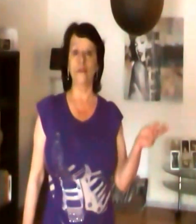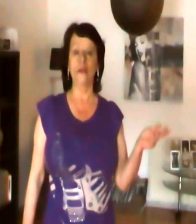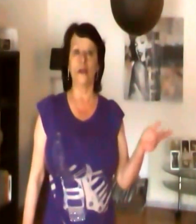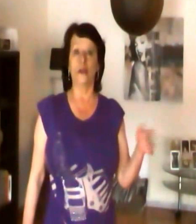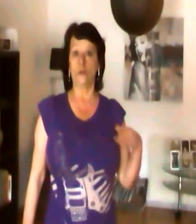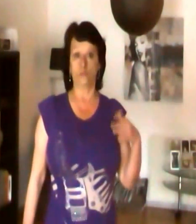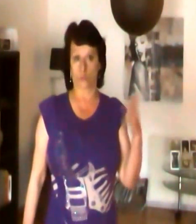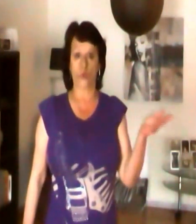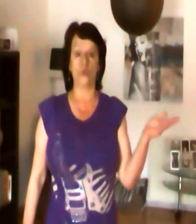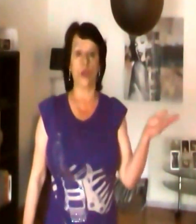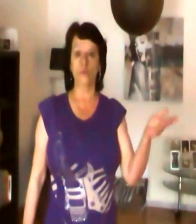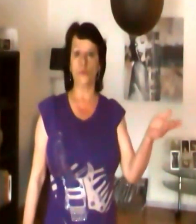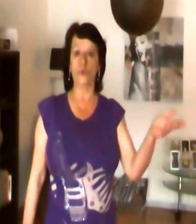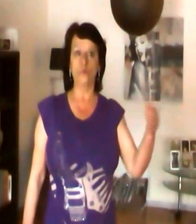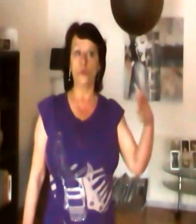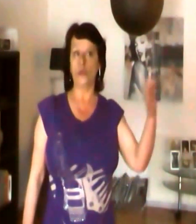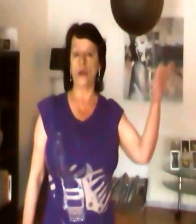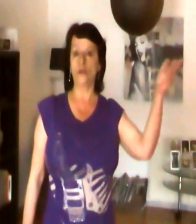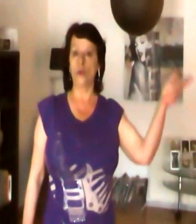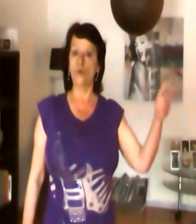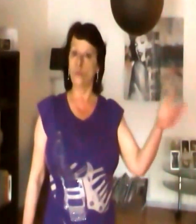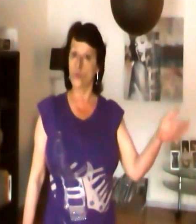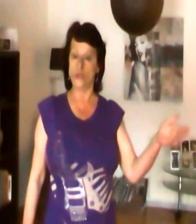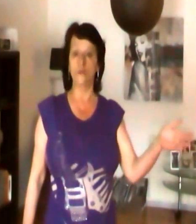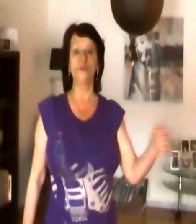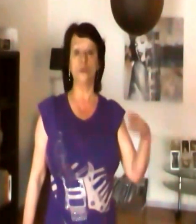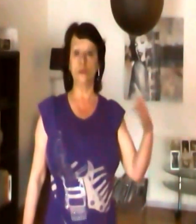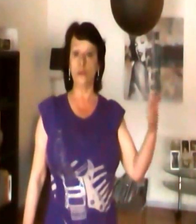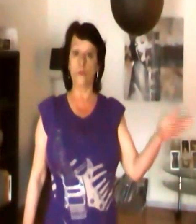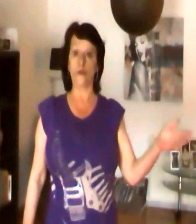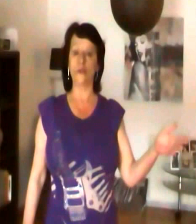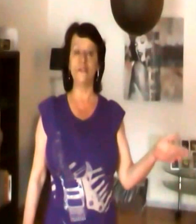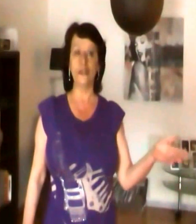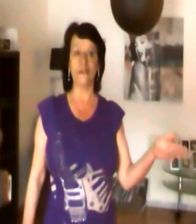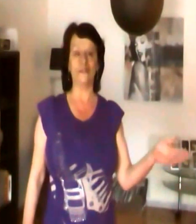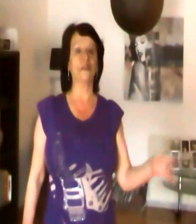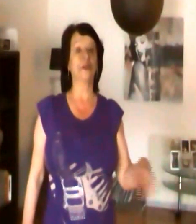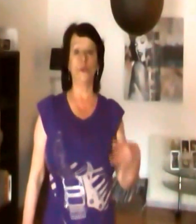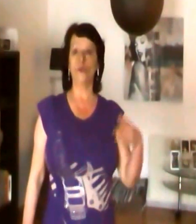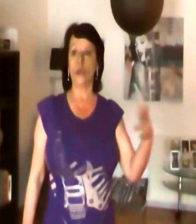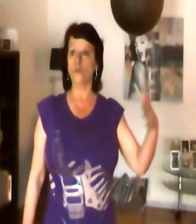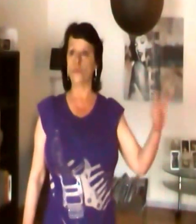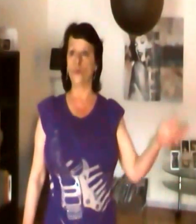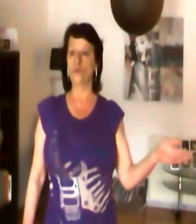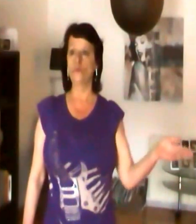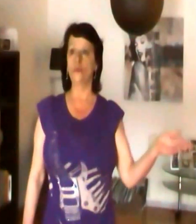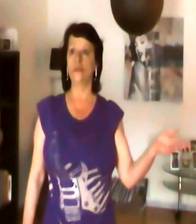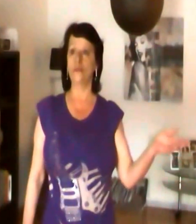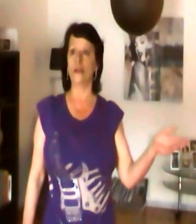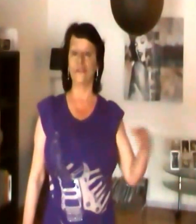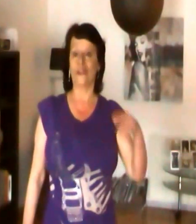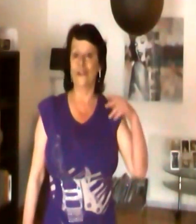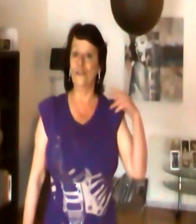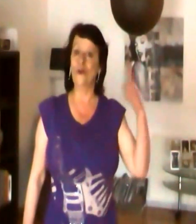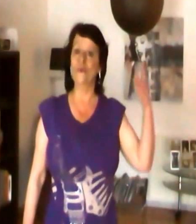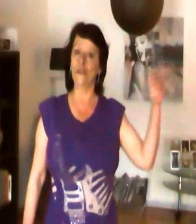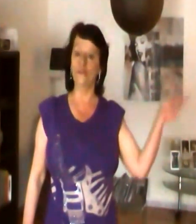can. You can prove that there are no Muslims in the American Senate. You can prove that there are no